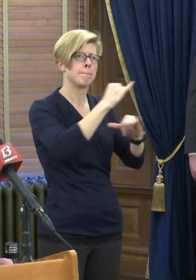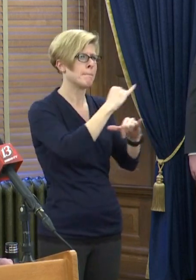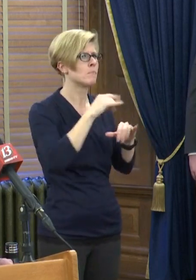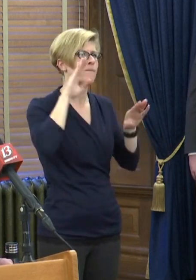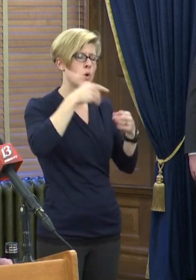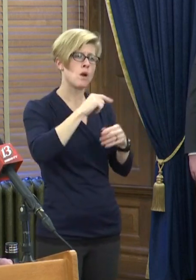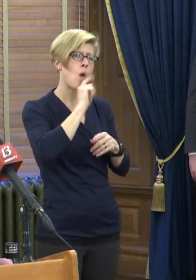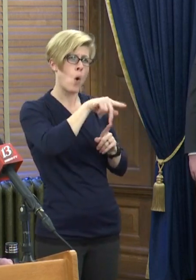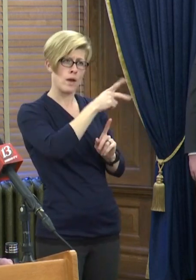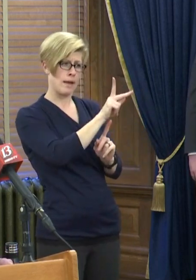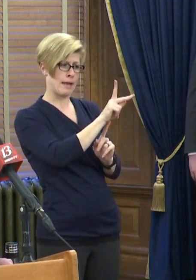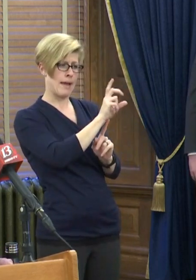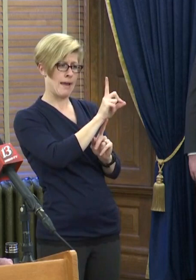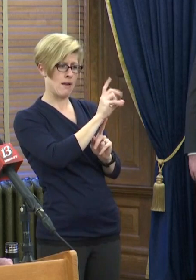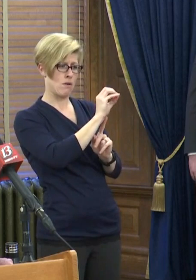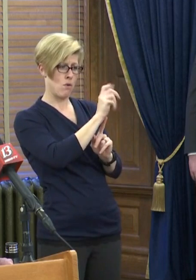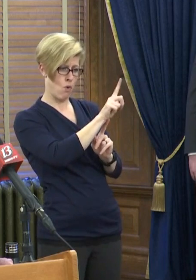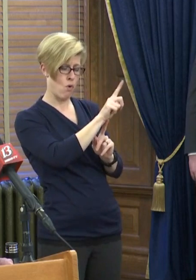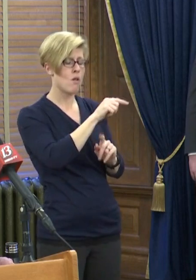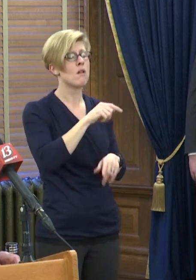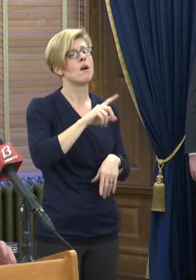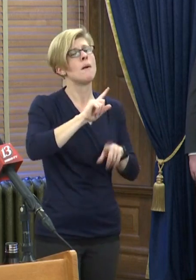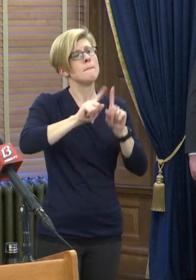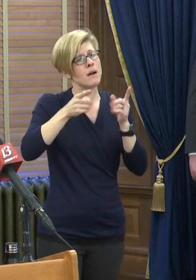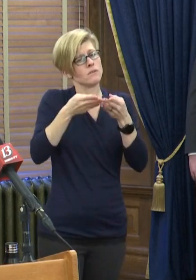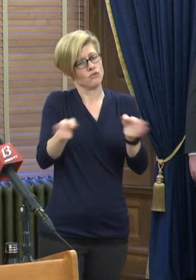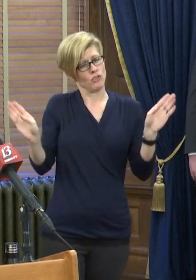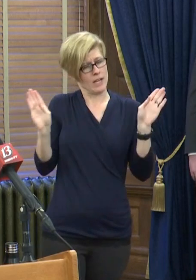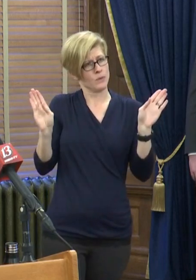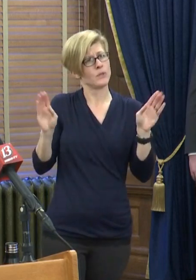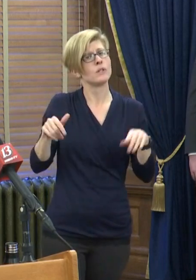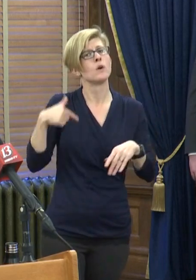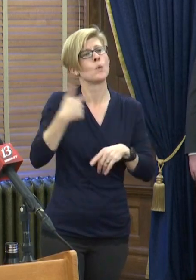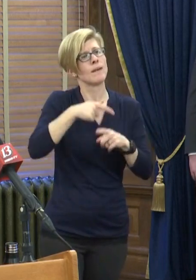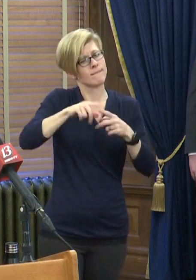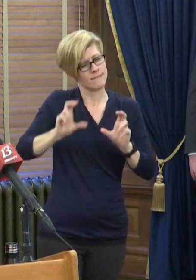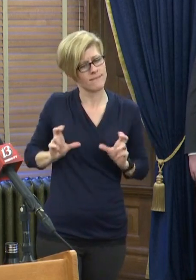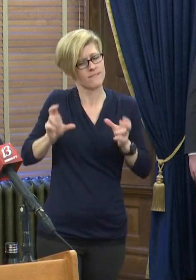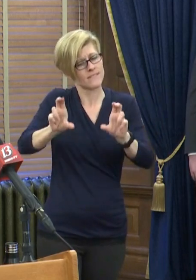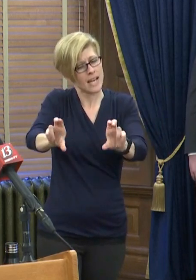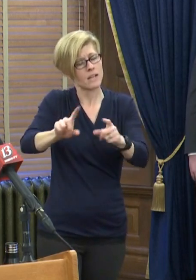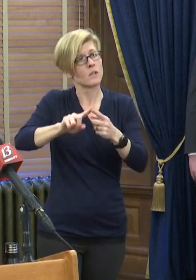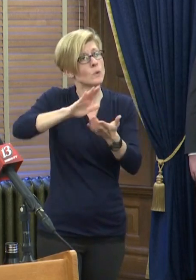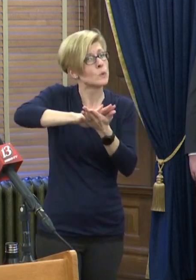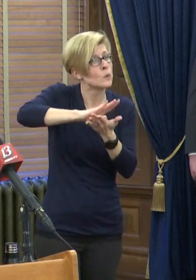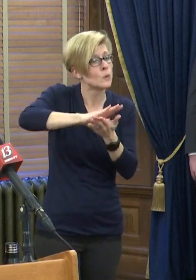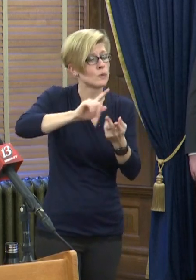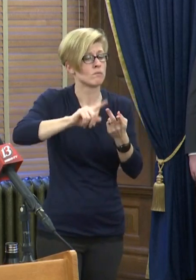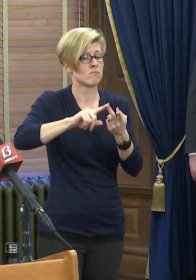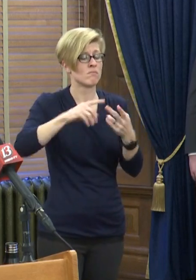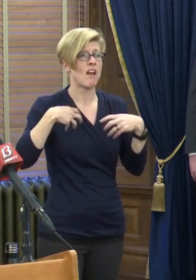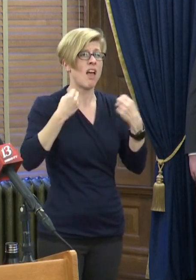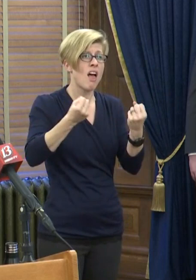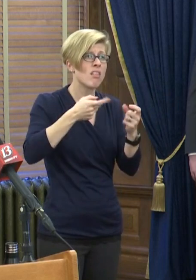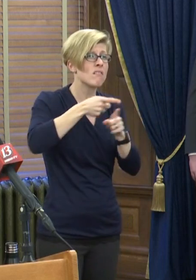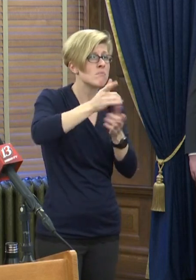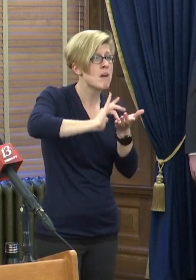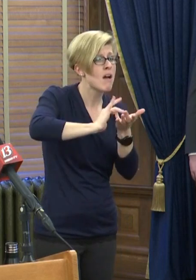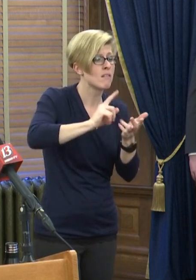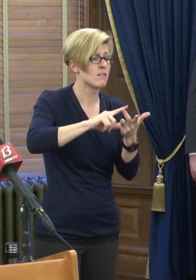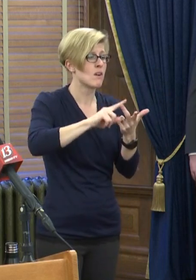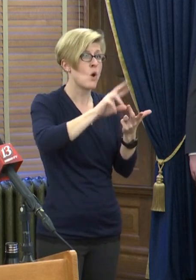Labor. Our COVID recovery strategy has to include investments in our schools, our healthcare, our roads,